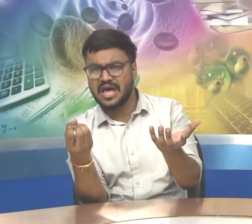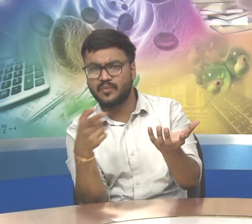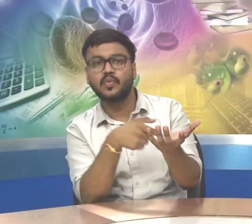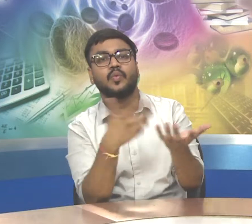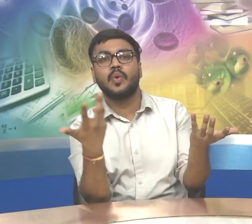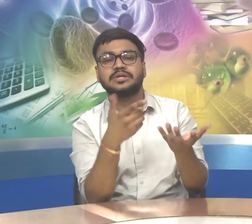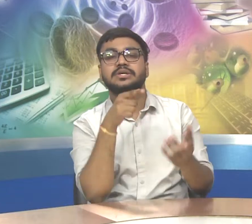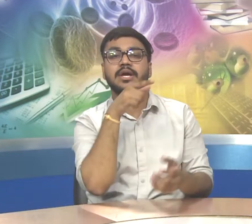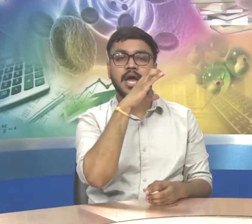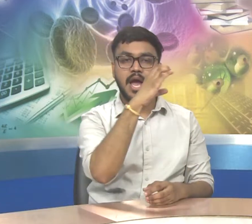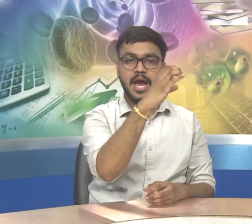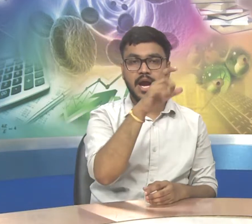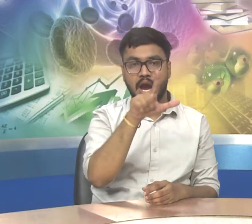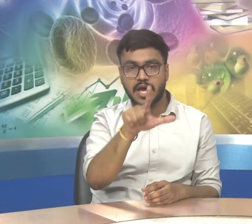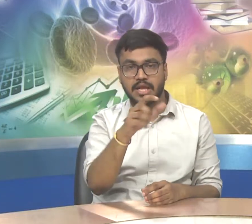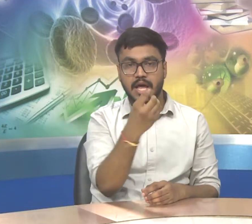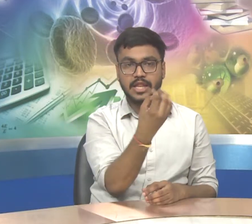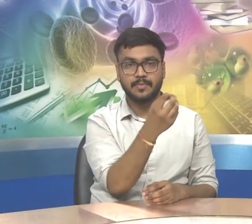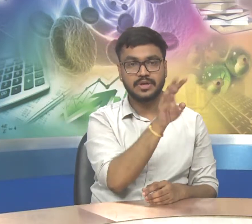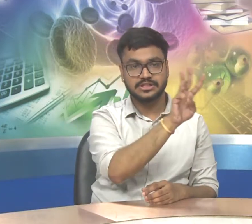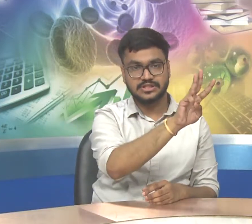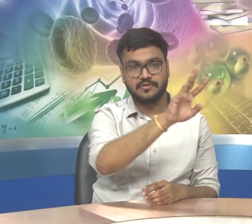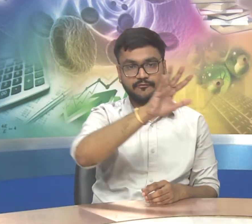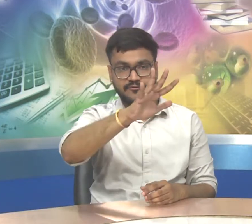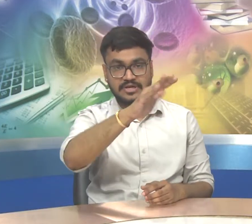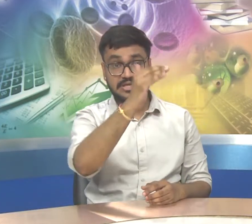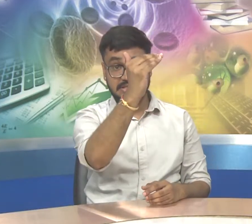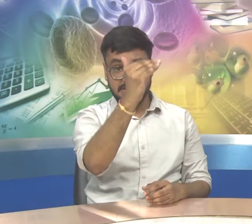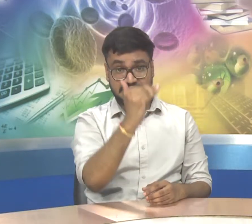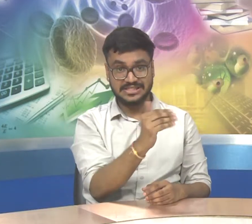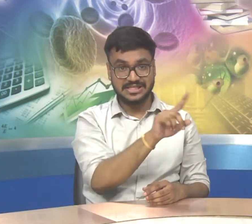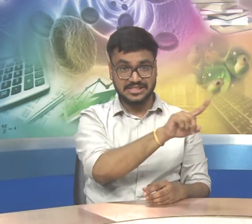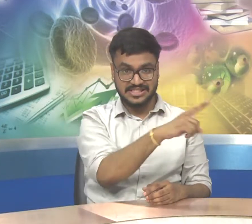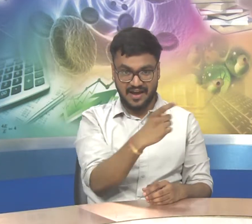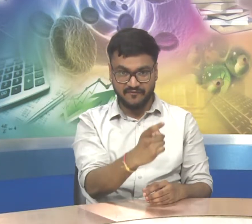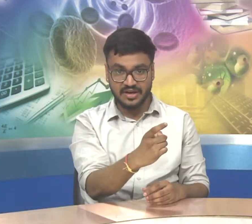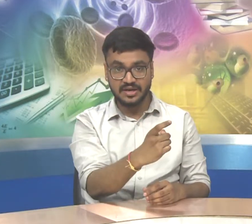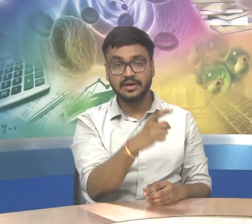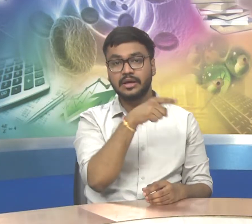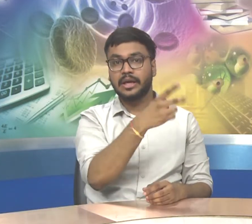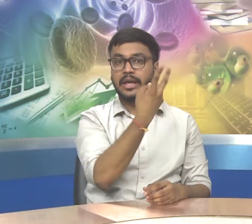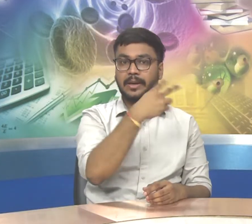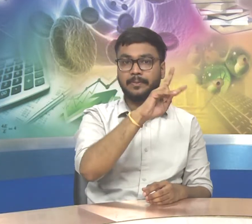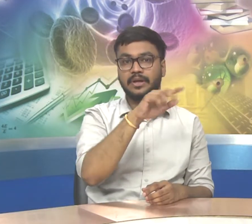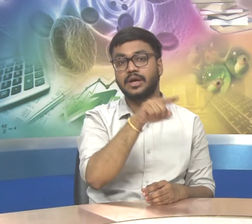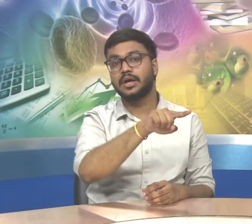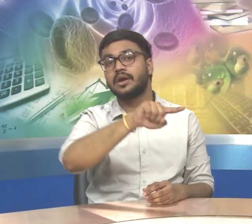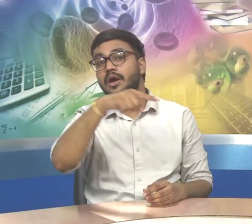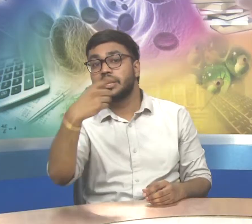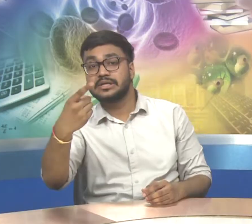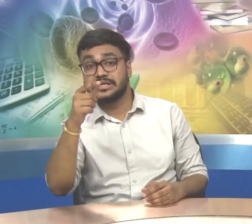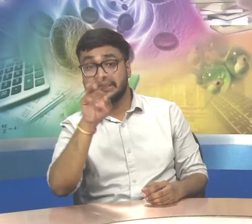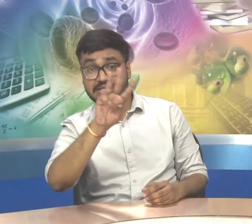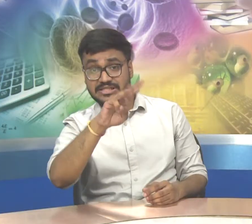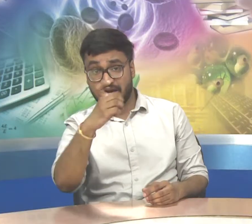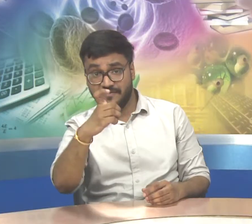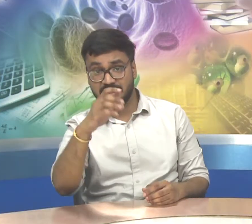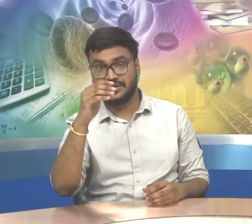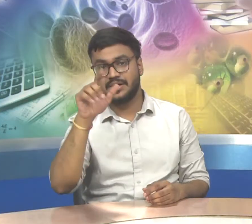and these isotopes are present in the ratio of 3:1. So, what will be the average atomic mass